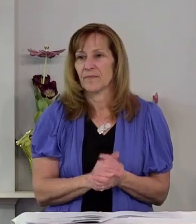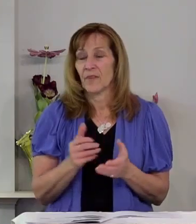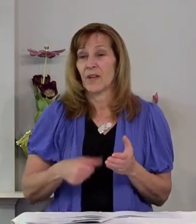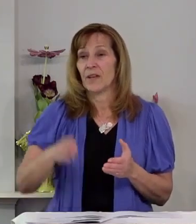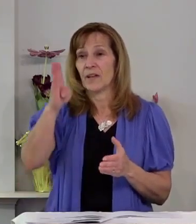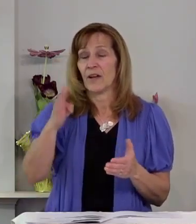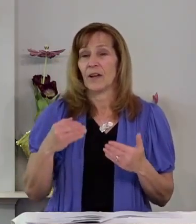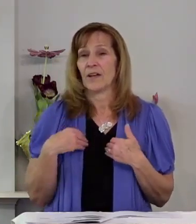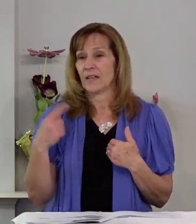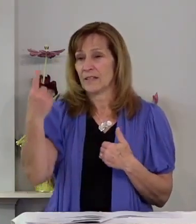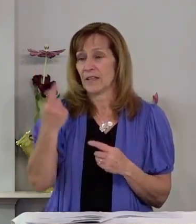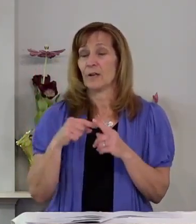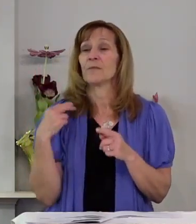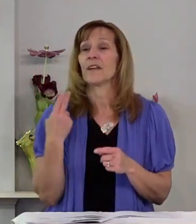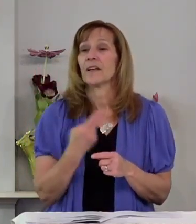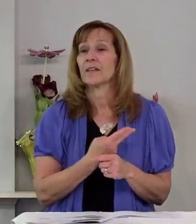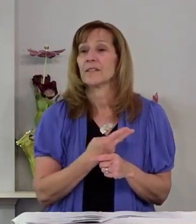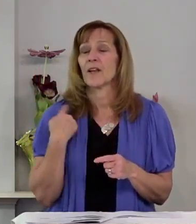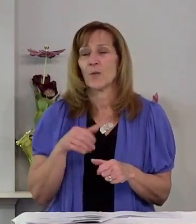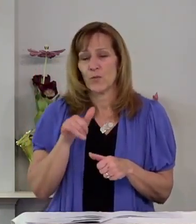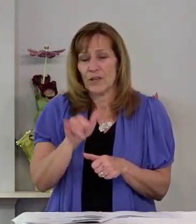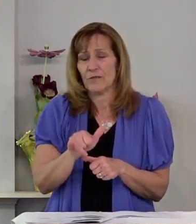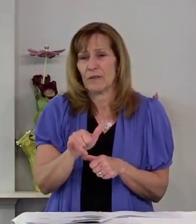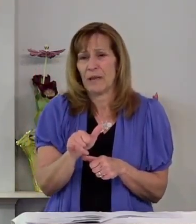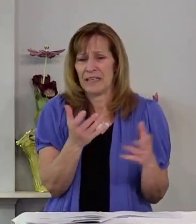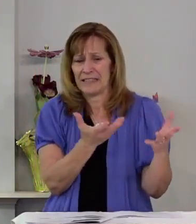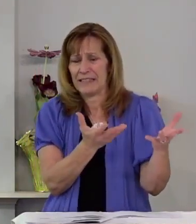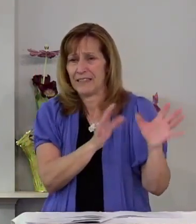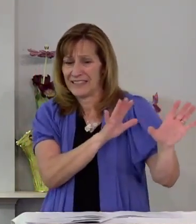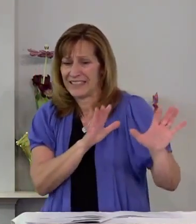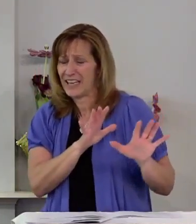God has come to us and we remain scared,